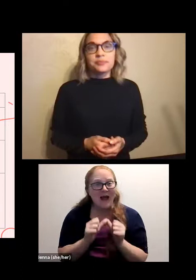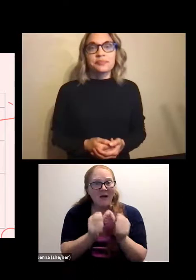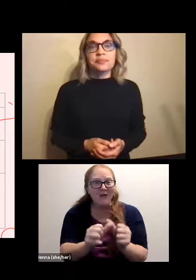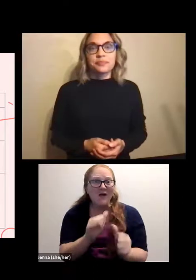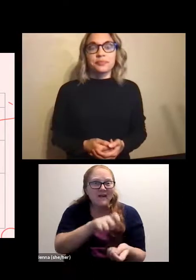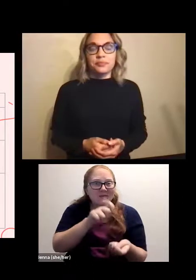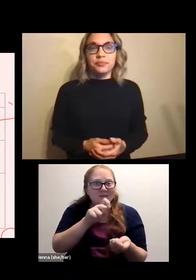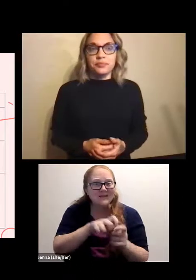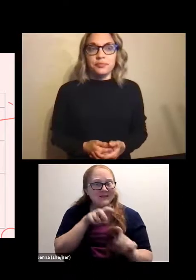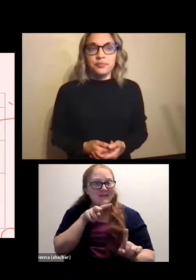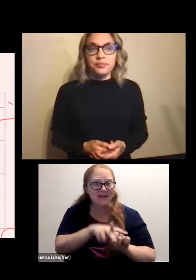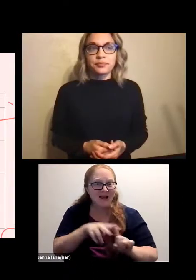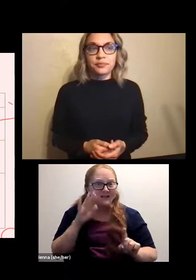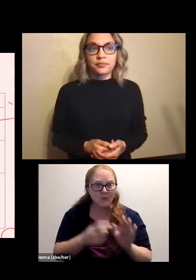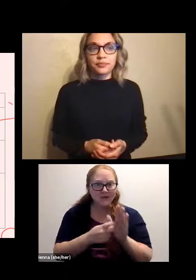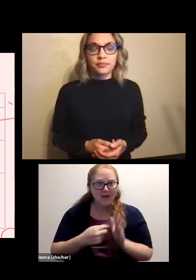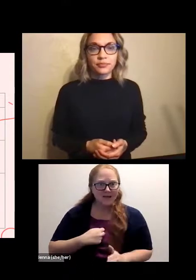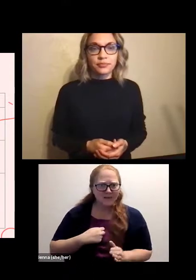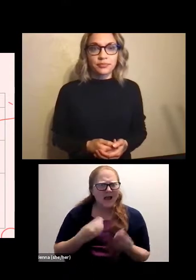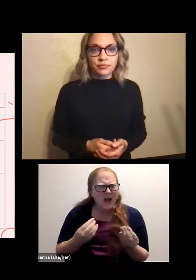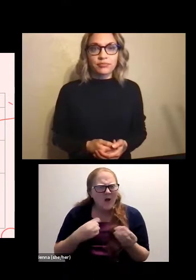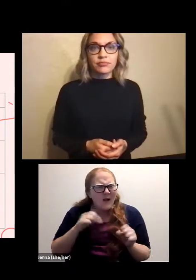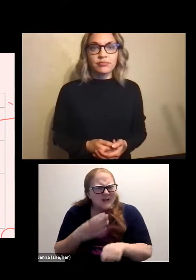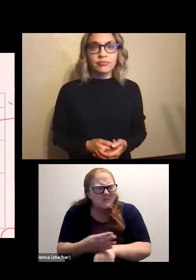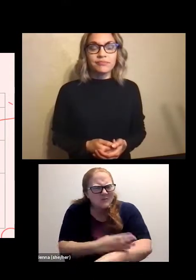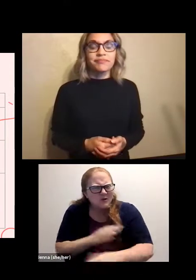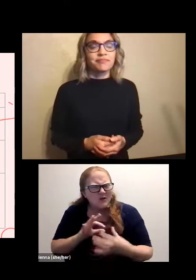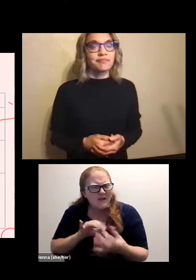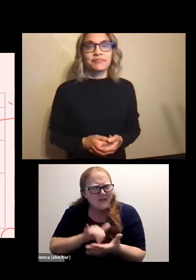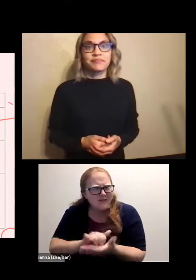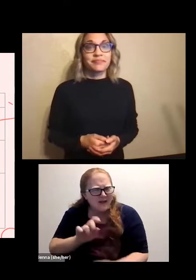take. How do I improve on that?